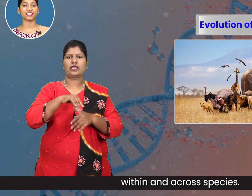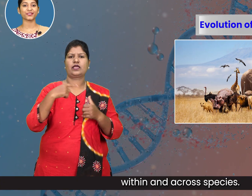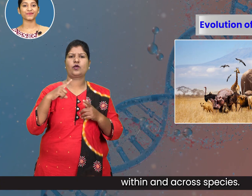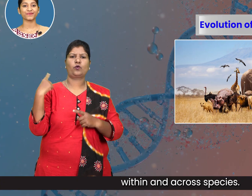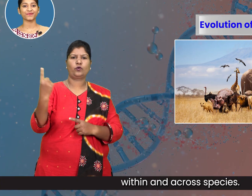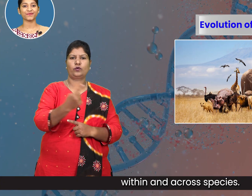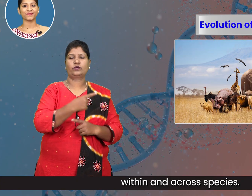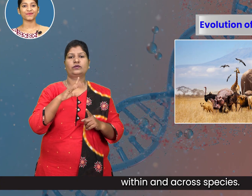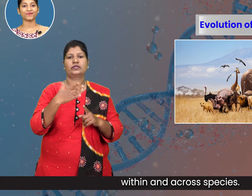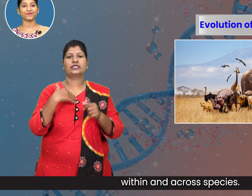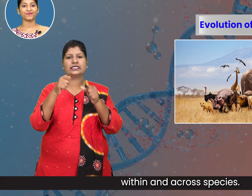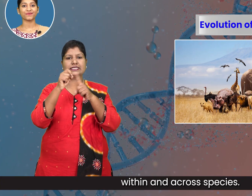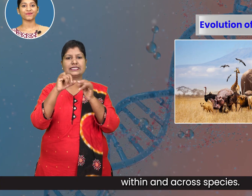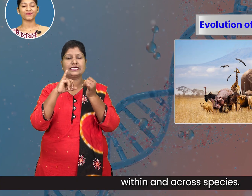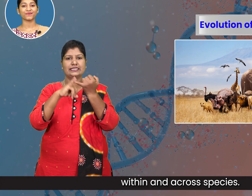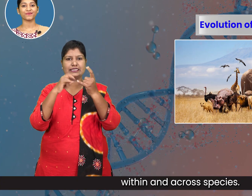species.